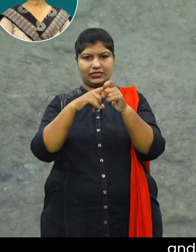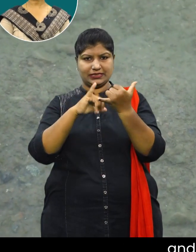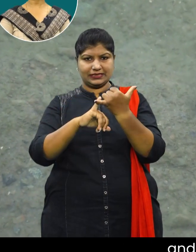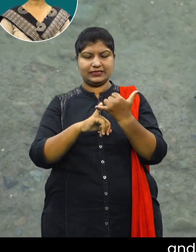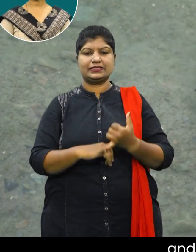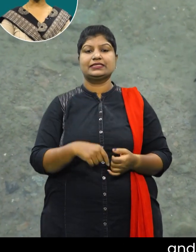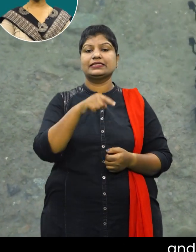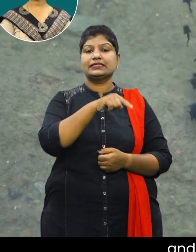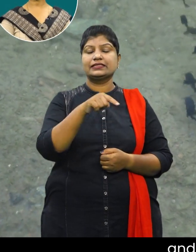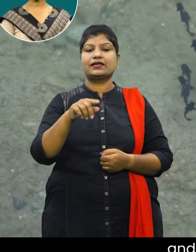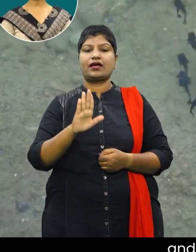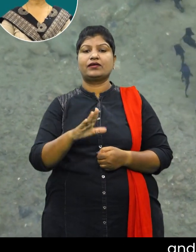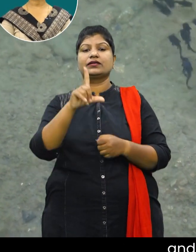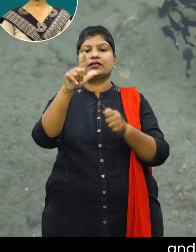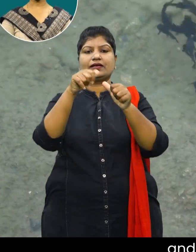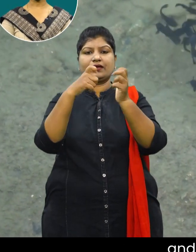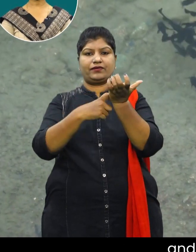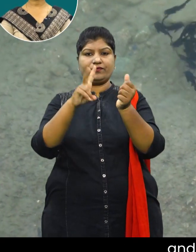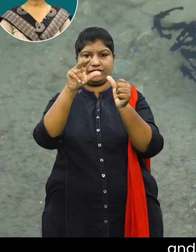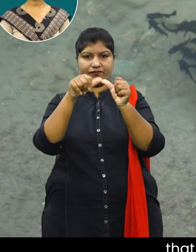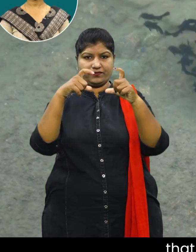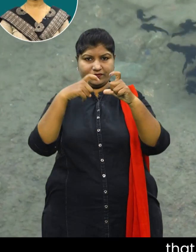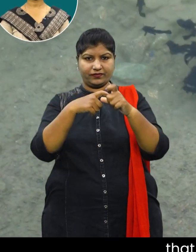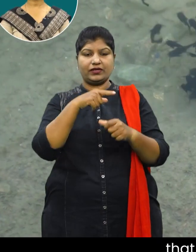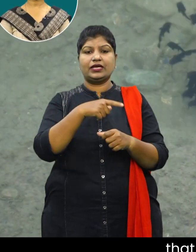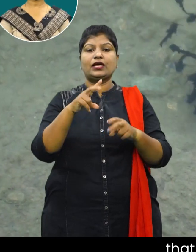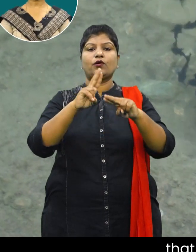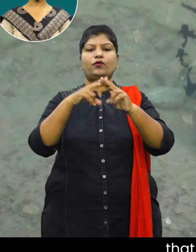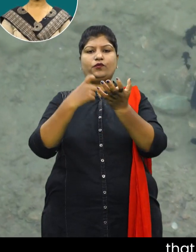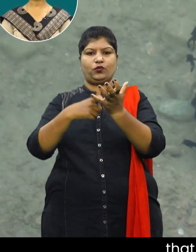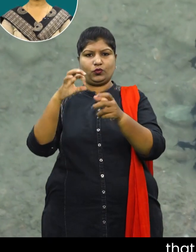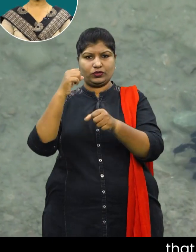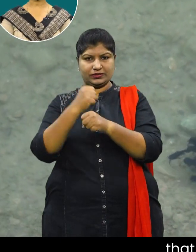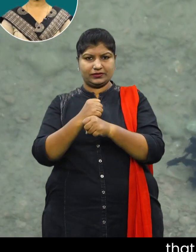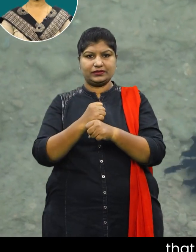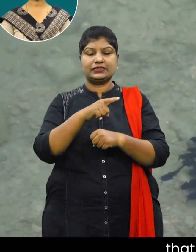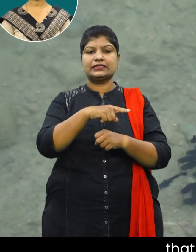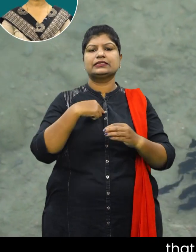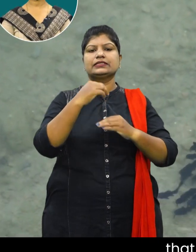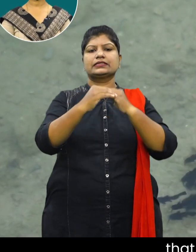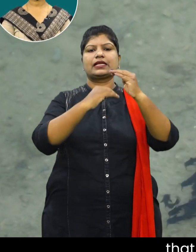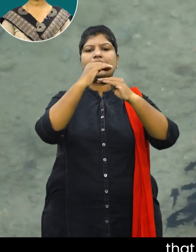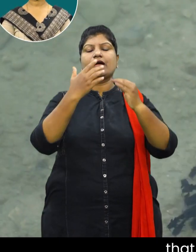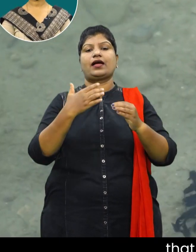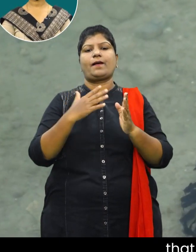And these are the larvae of frog that develop into adult frogs.